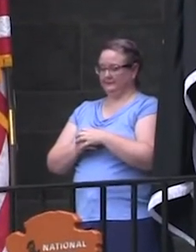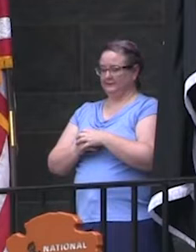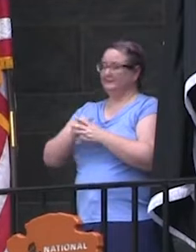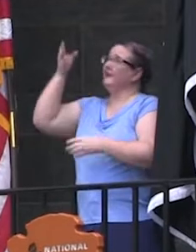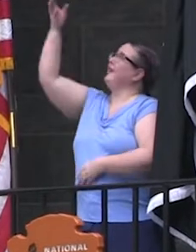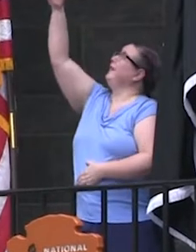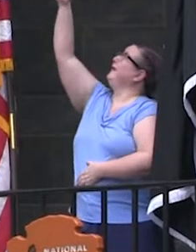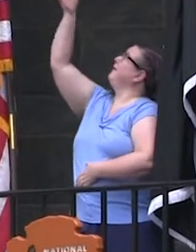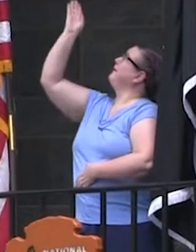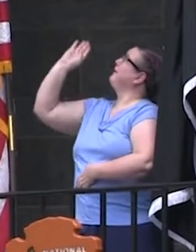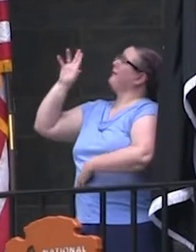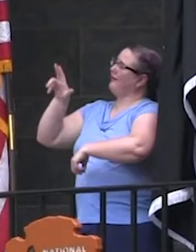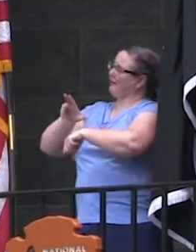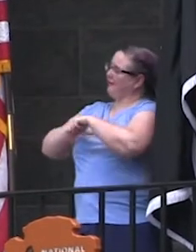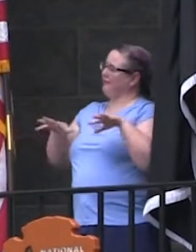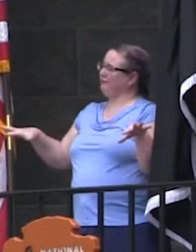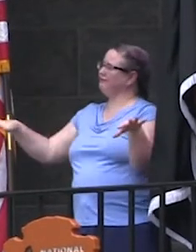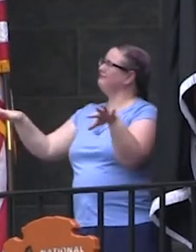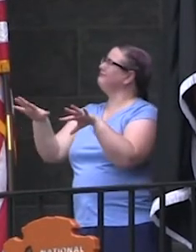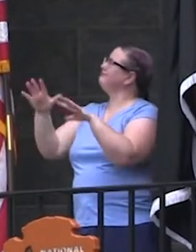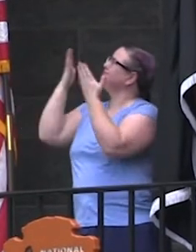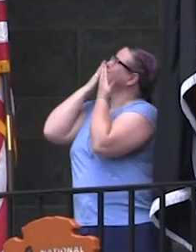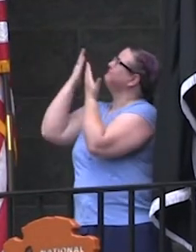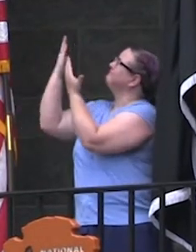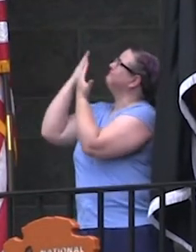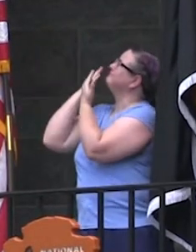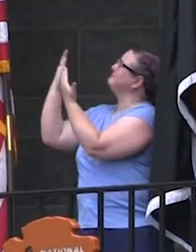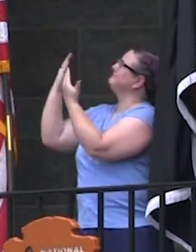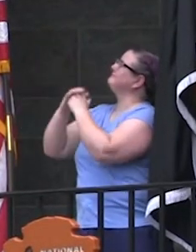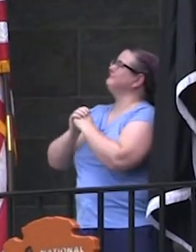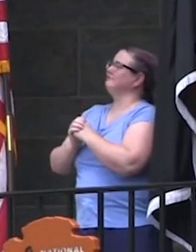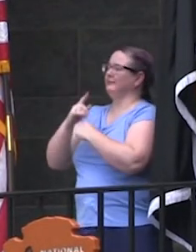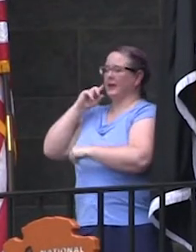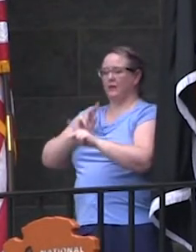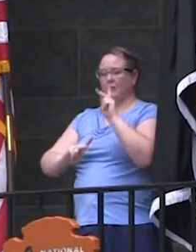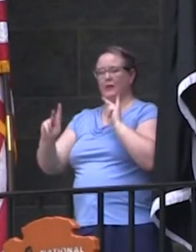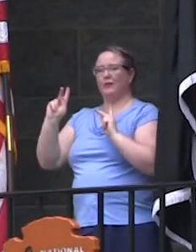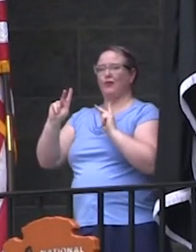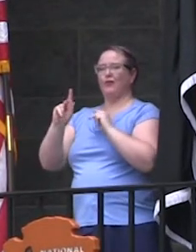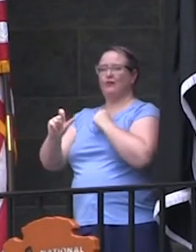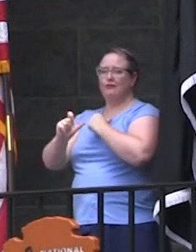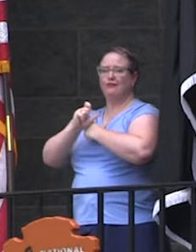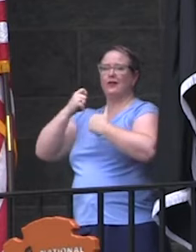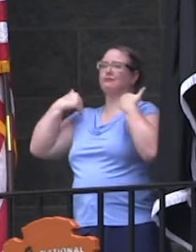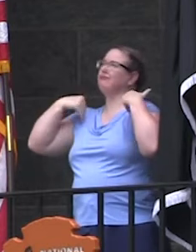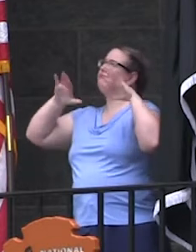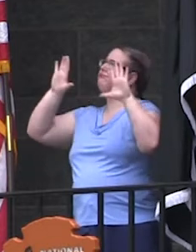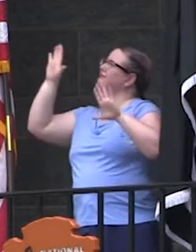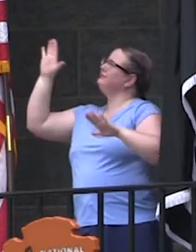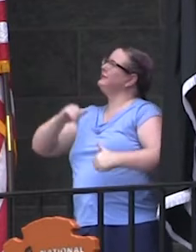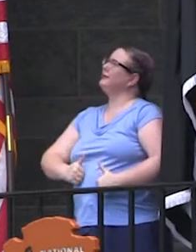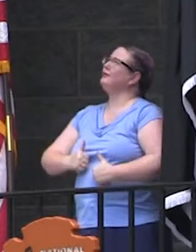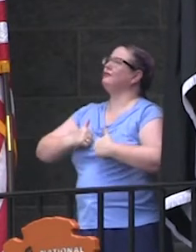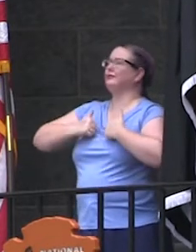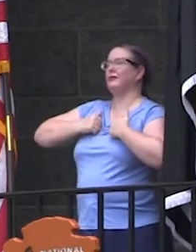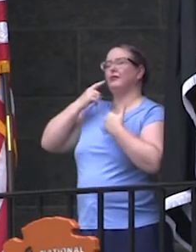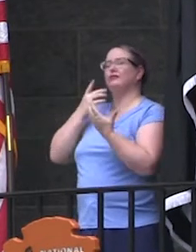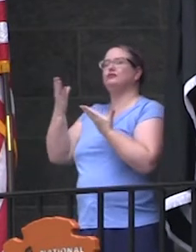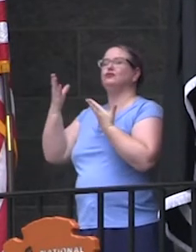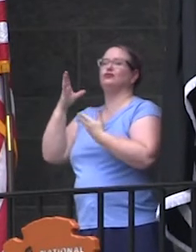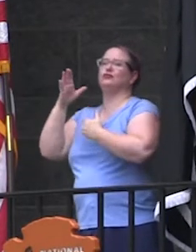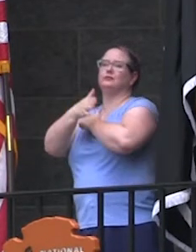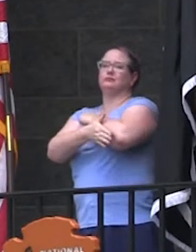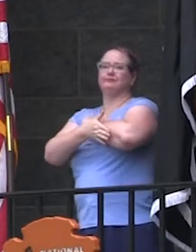O God of the nations, we give you thanks for those who have risked and given their mortal lives in service to our